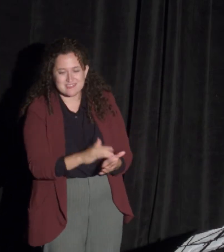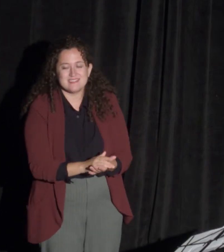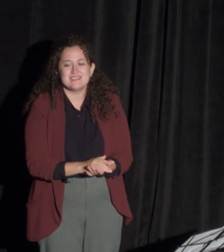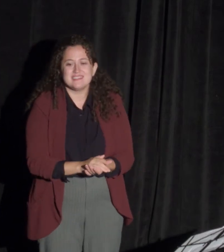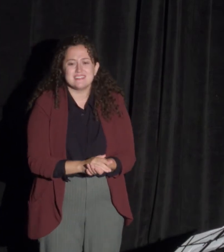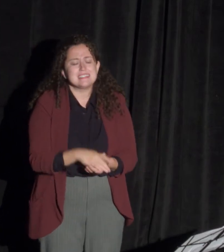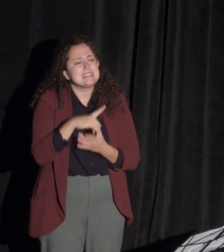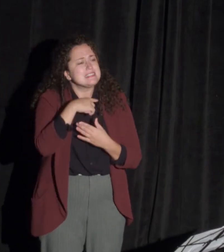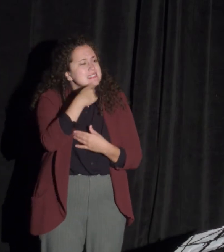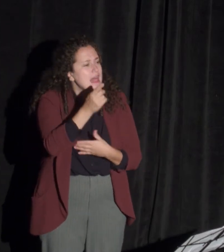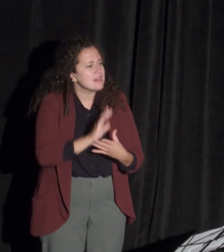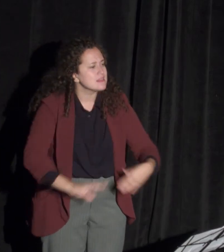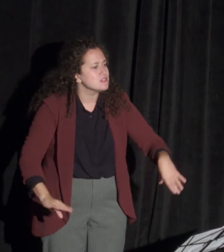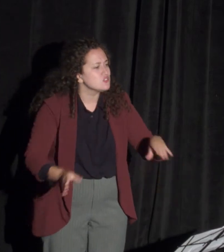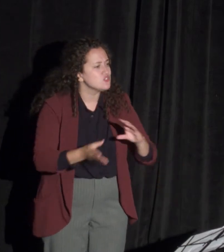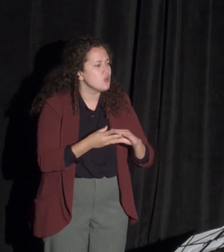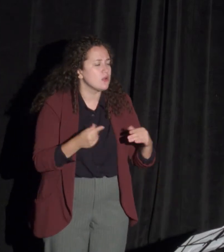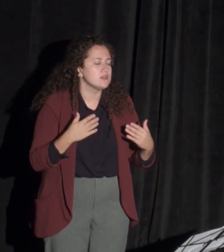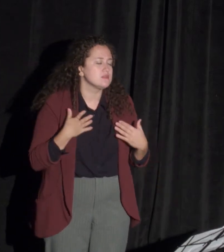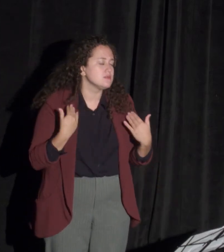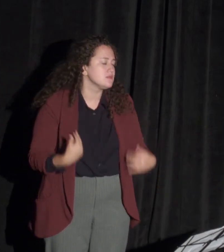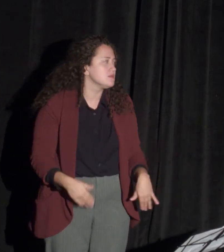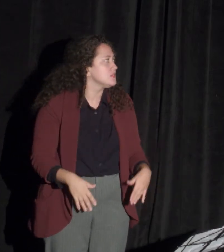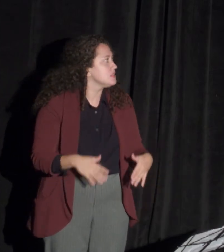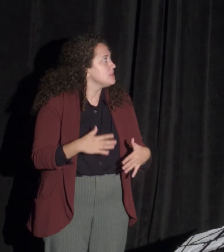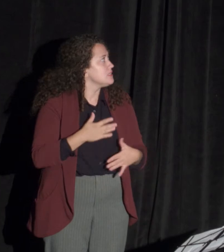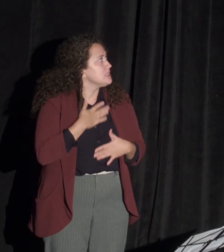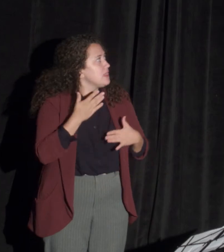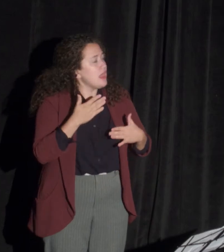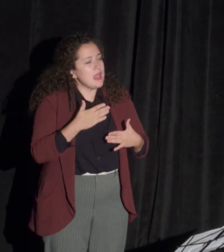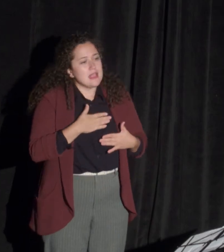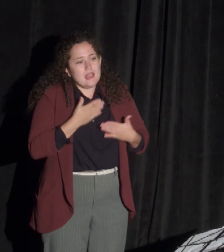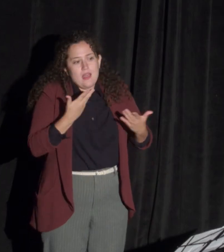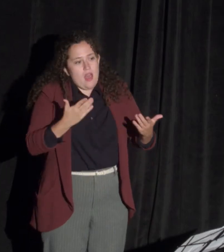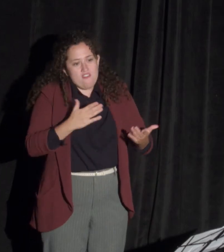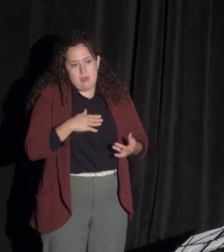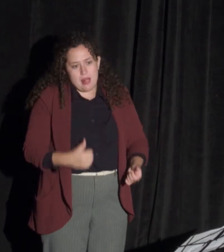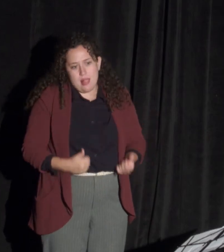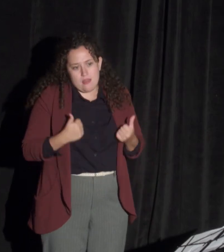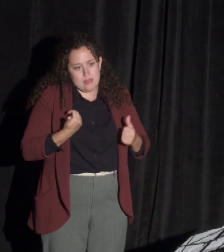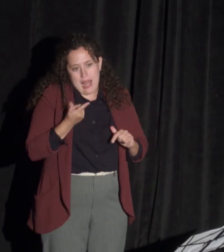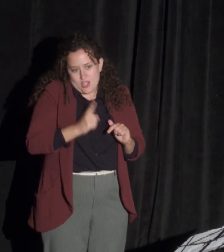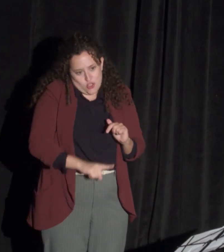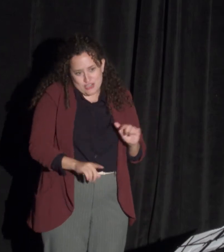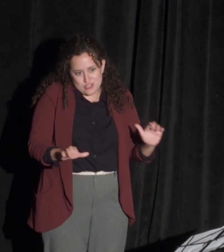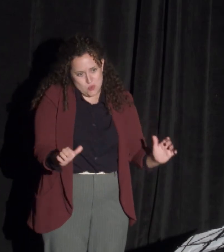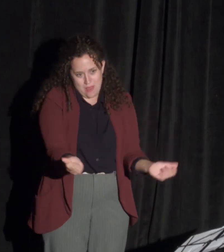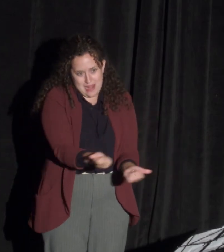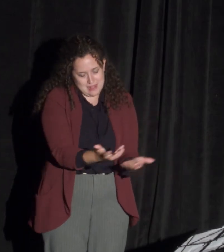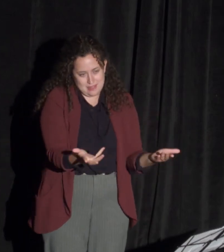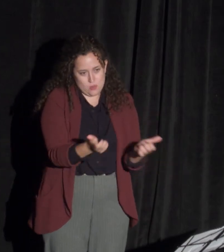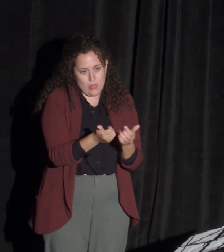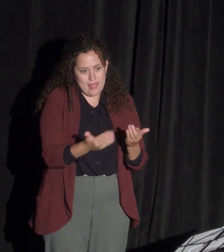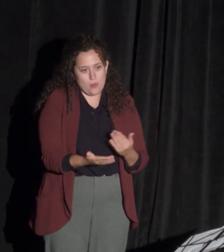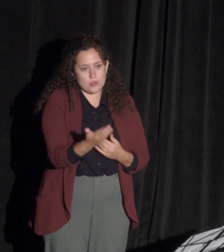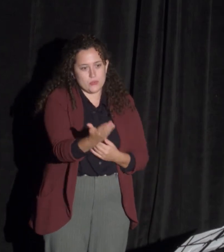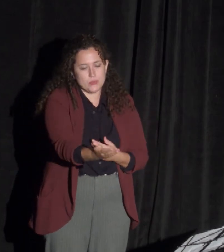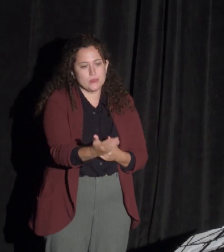stories is the delight of my life, and I couldn't do any of it without you. And lastly, I'd like to thank my